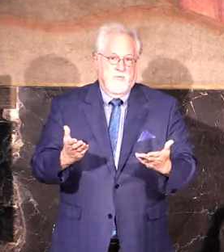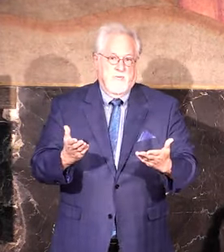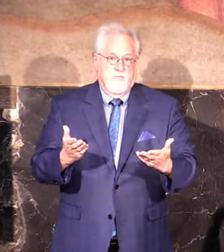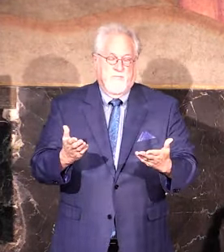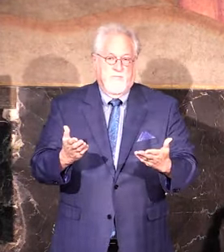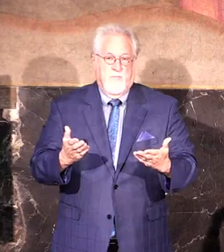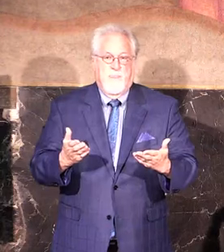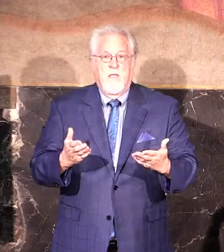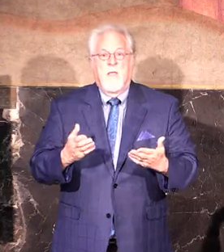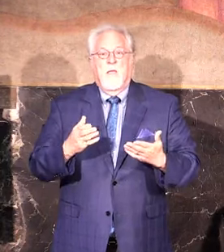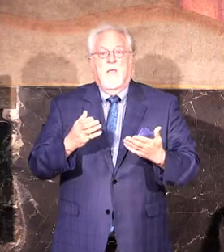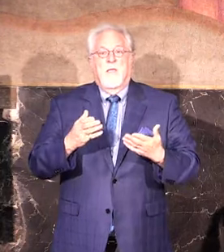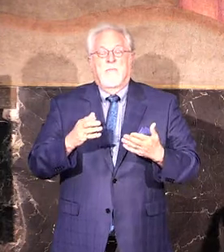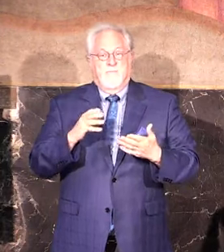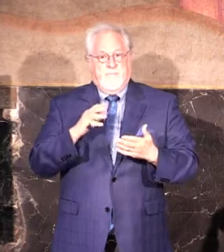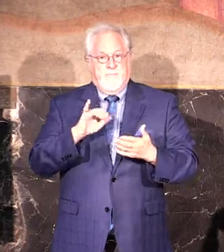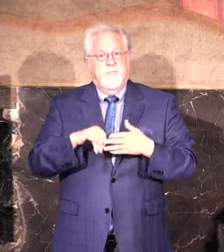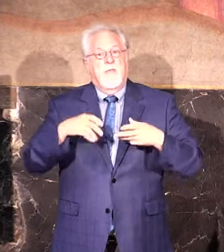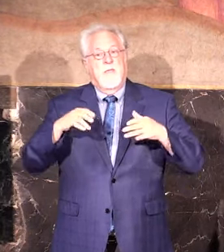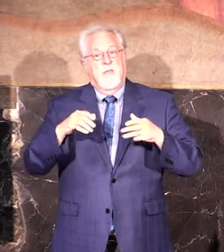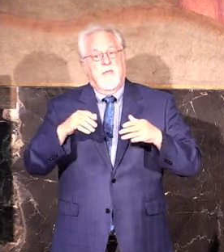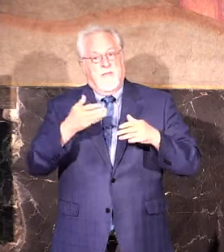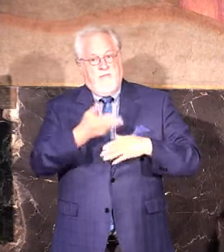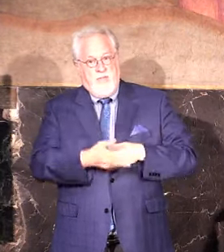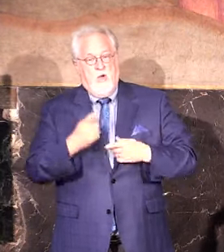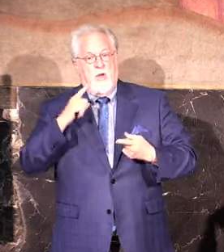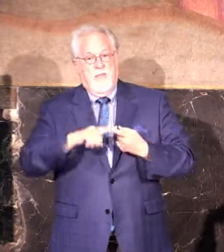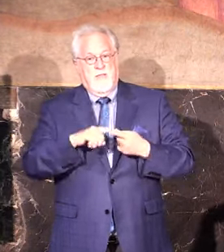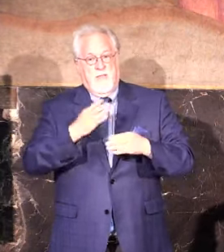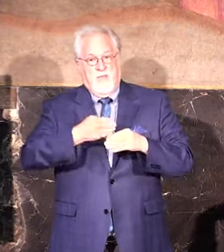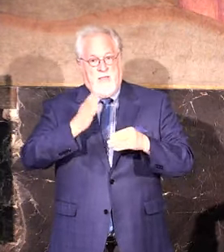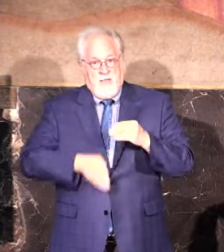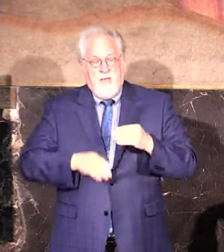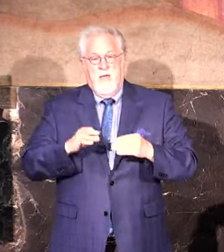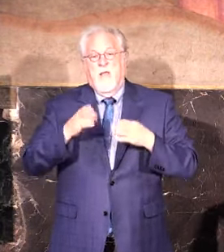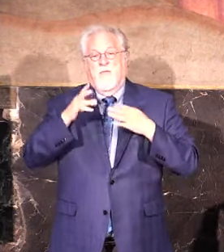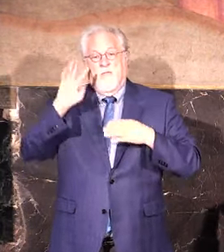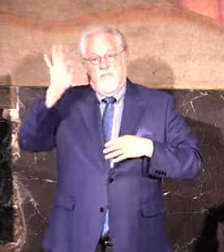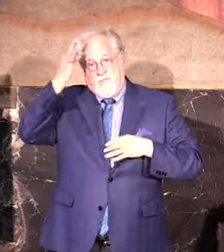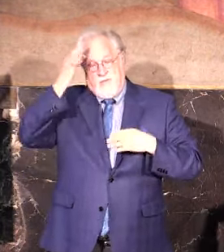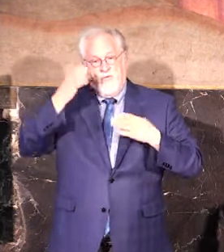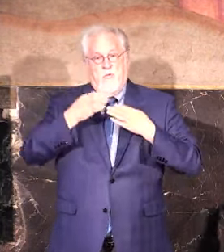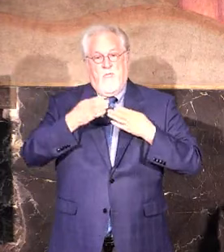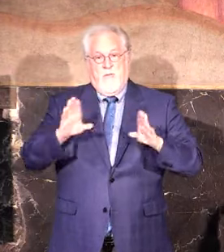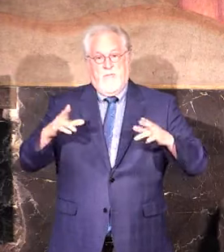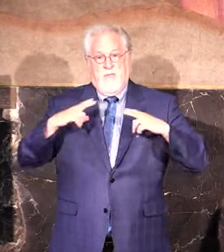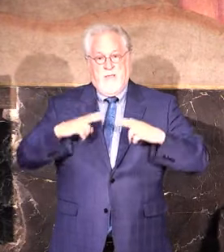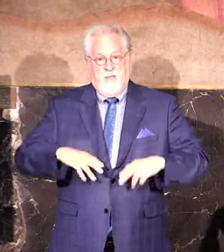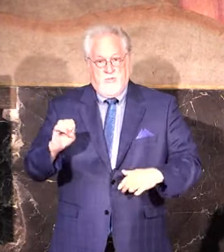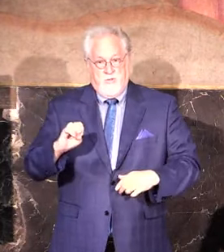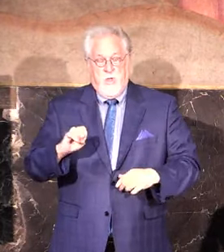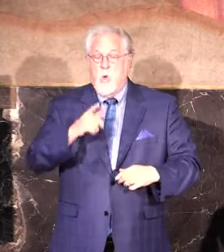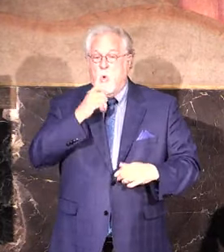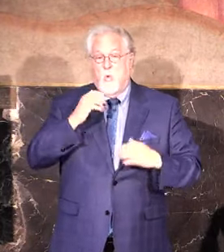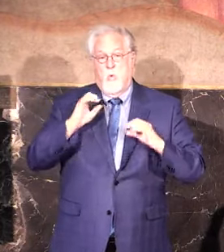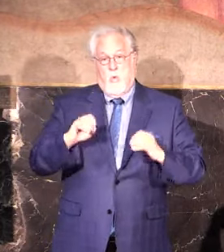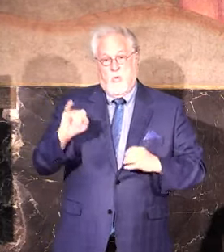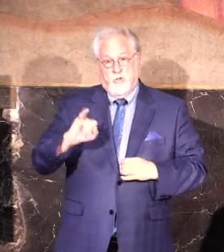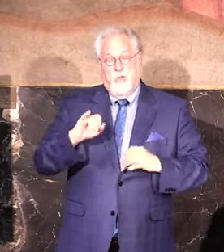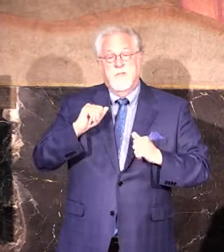This coverage will be available until the end of the federal public health emergency. uninsured individuals can apply for this